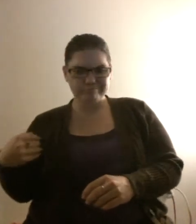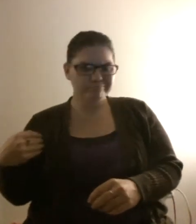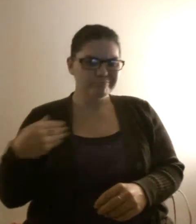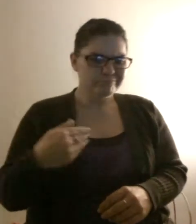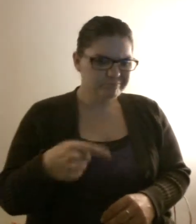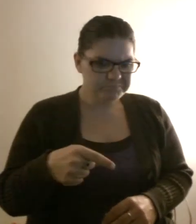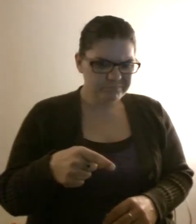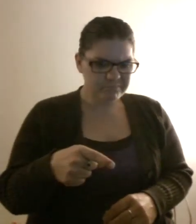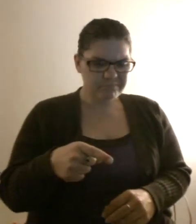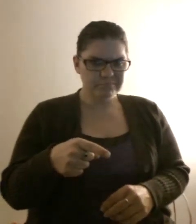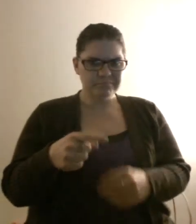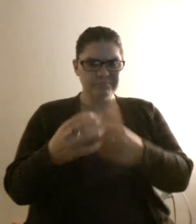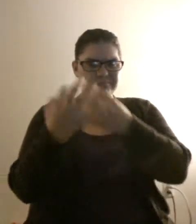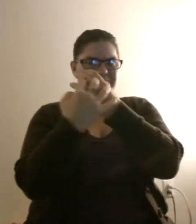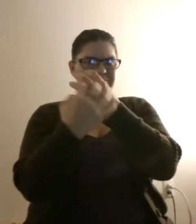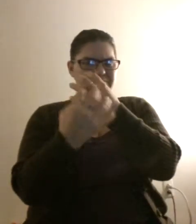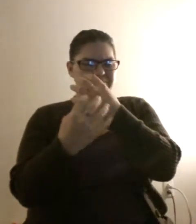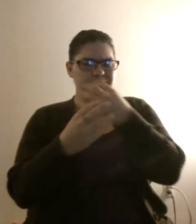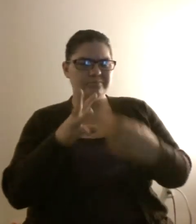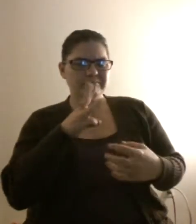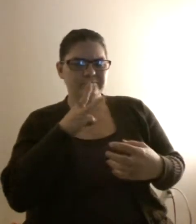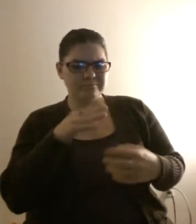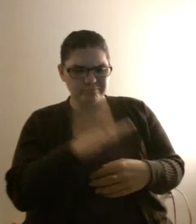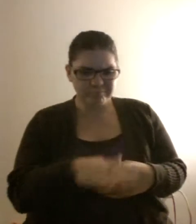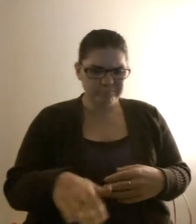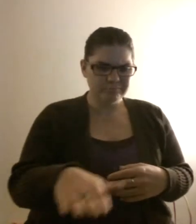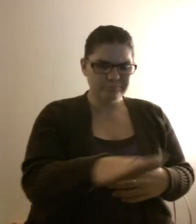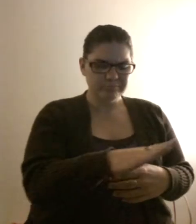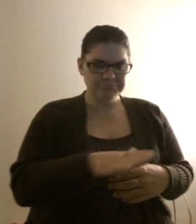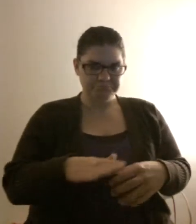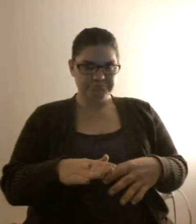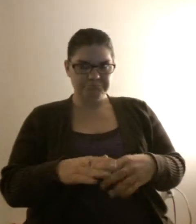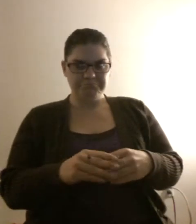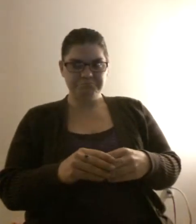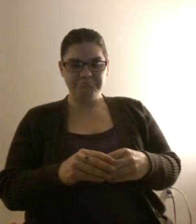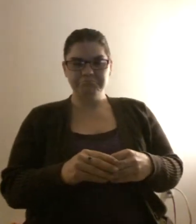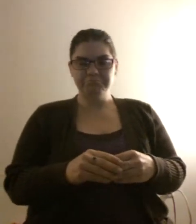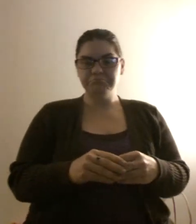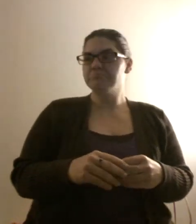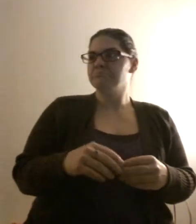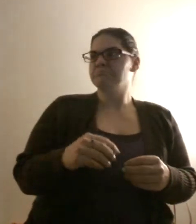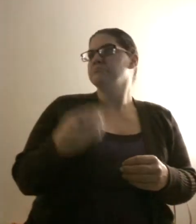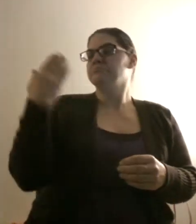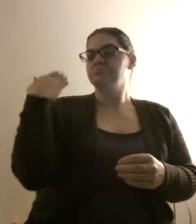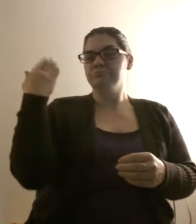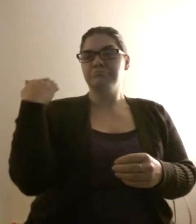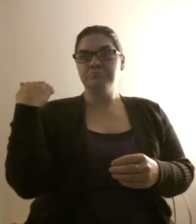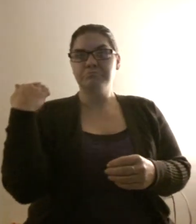this, here just a little bit. One time I was talking about condensation with these 4th grade kids, and I told them, here's a glass that's got water on the